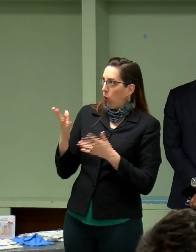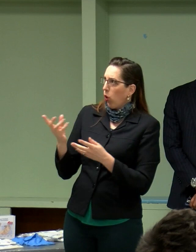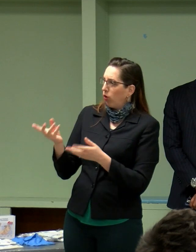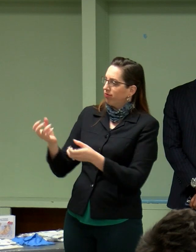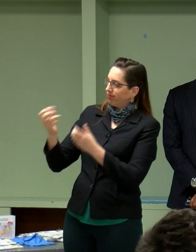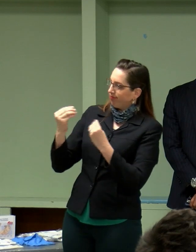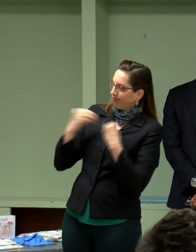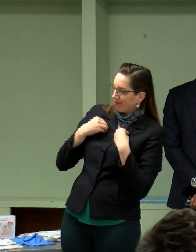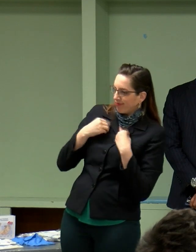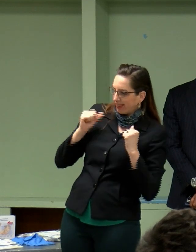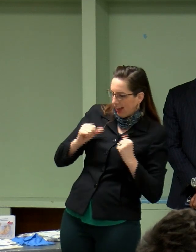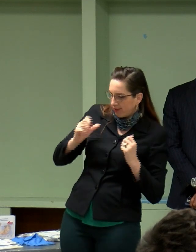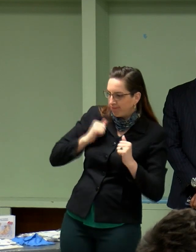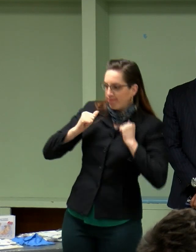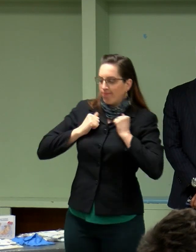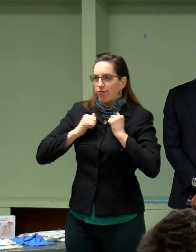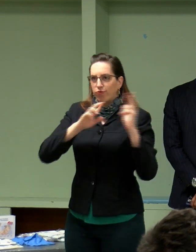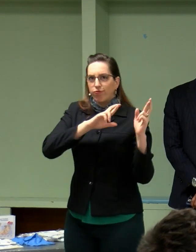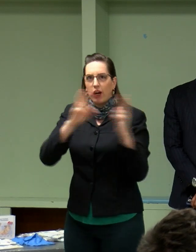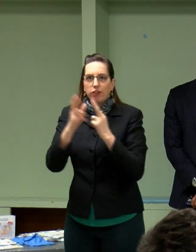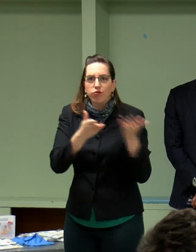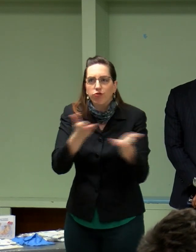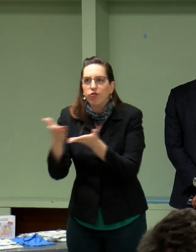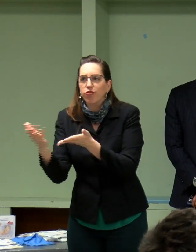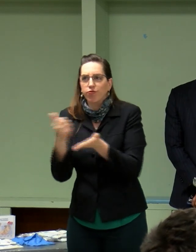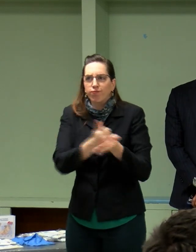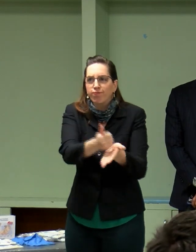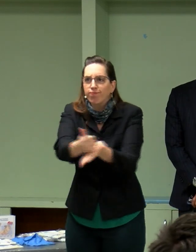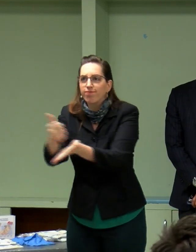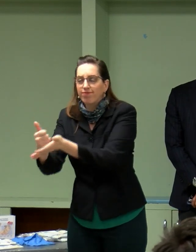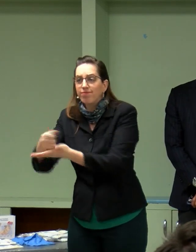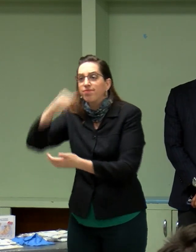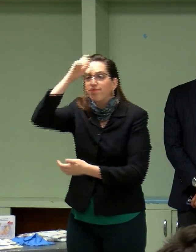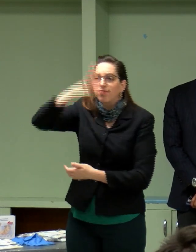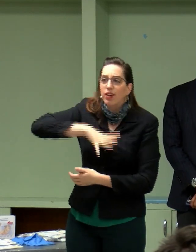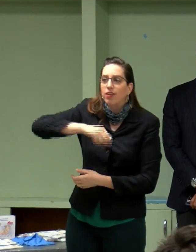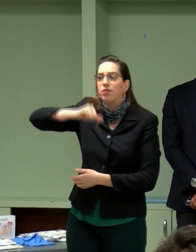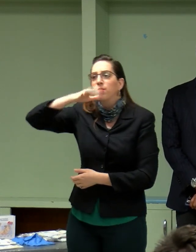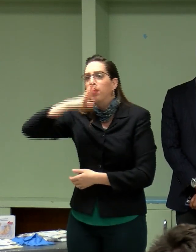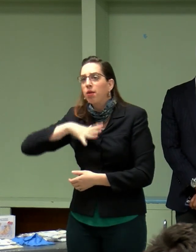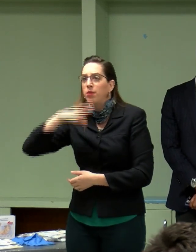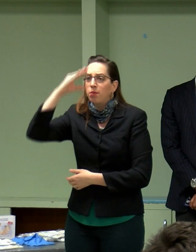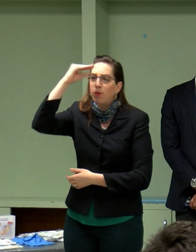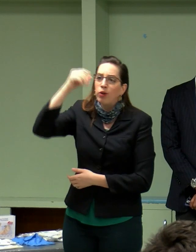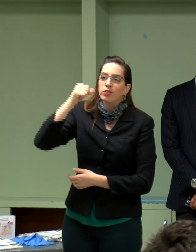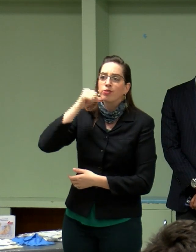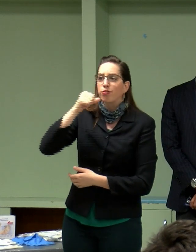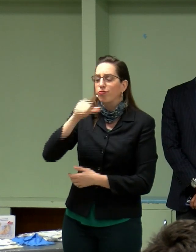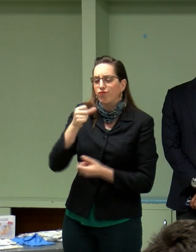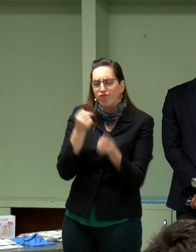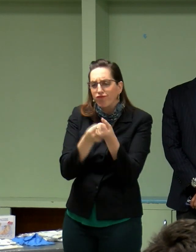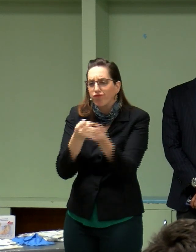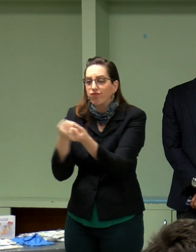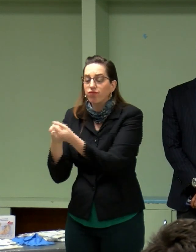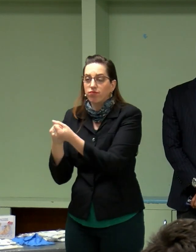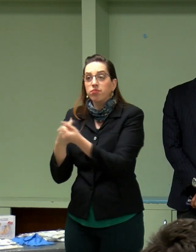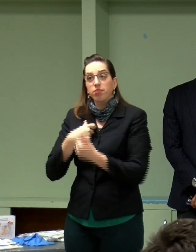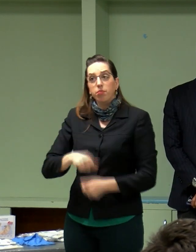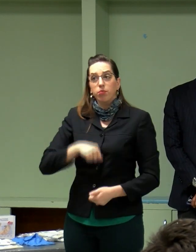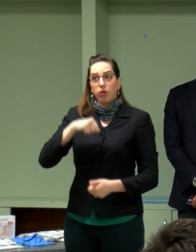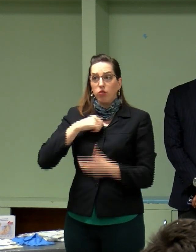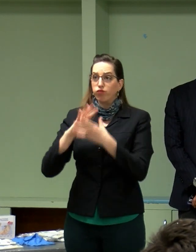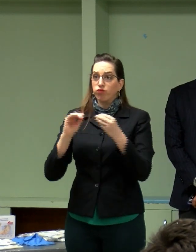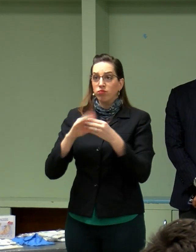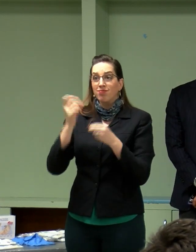and to be able to serve our neighbors, to be able to serve those men, women, boys, and girls. I'm proud to say that since